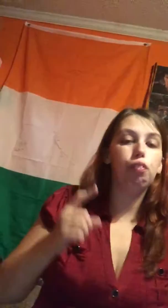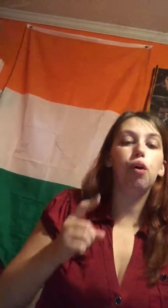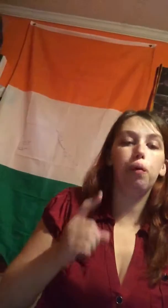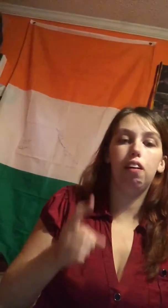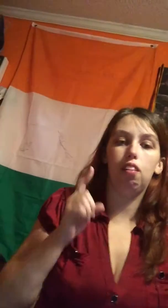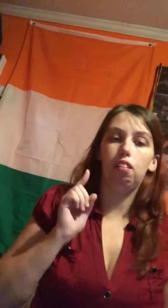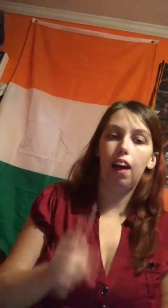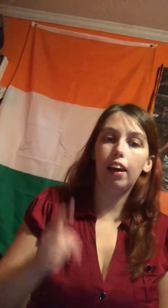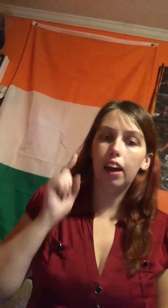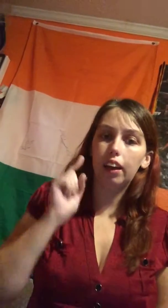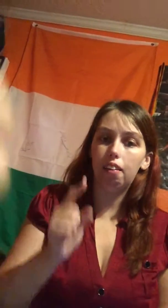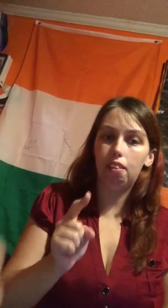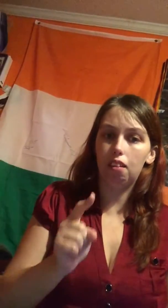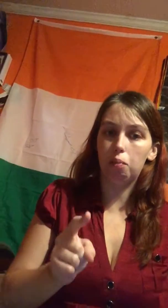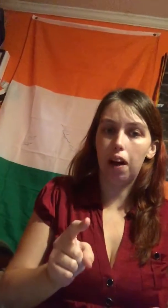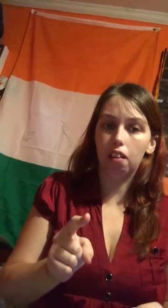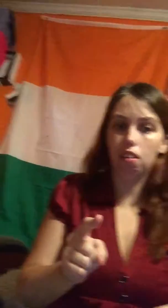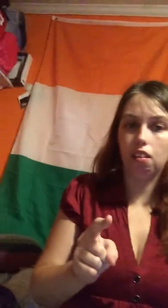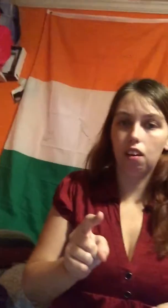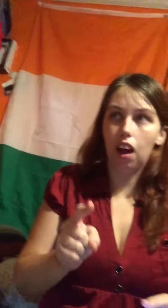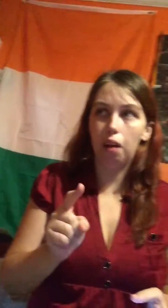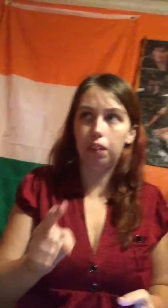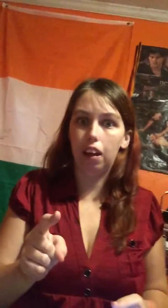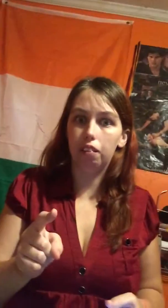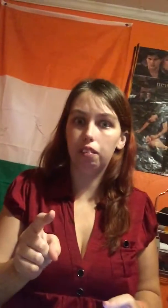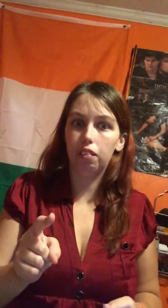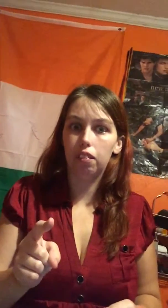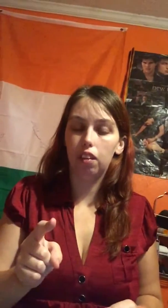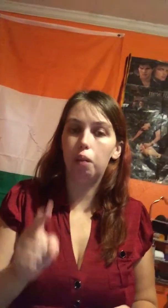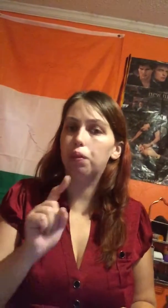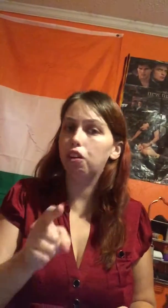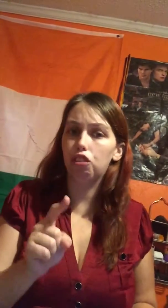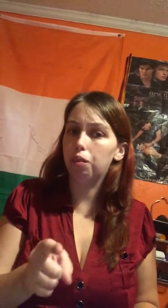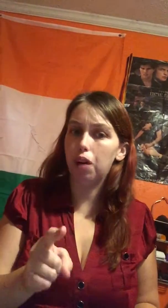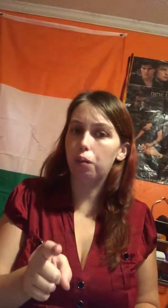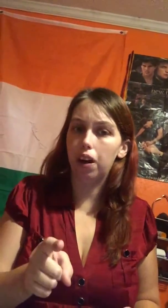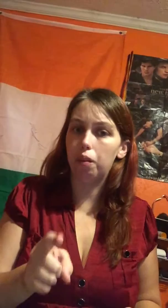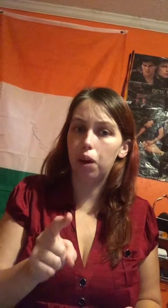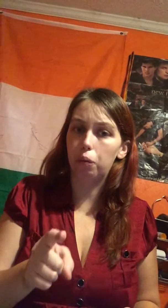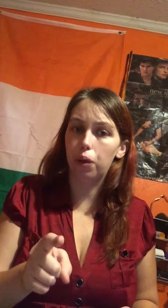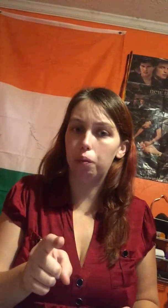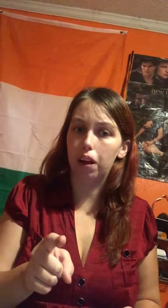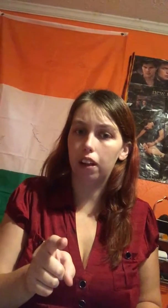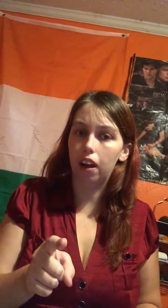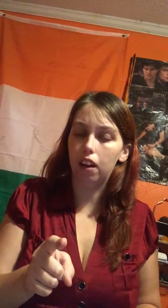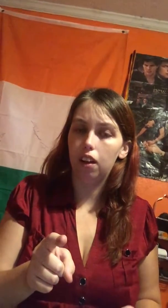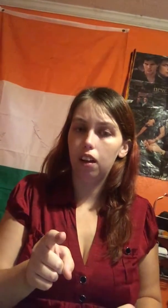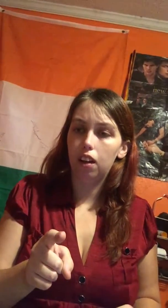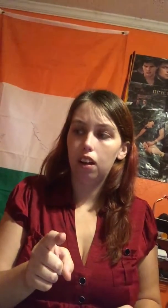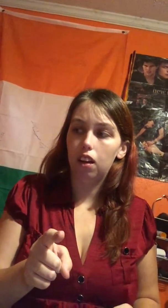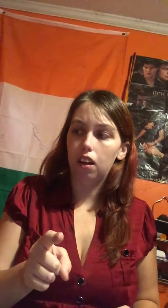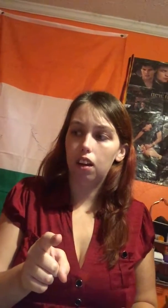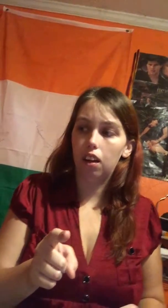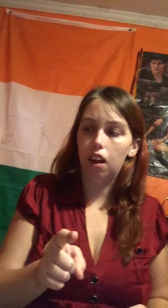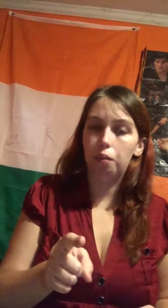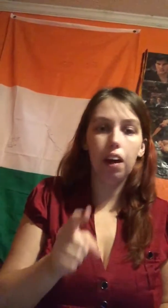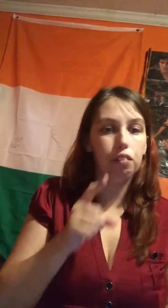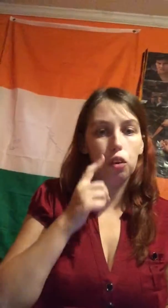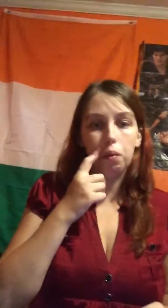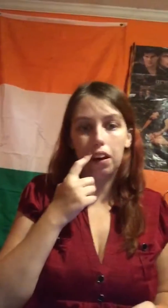weeks is technically 6 months. I believe. I'm pretty sure I'm not, right, I'm not wrong about that. I may have to go back